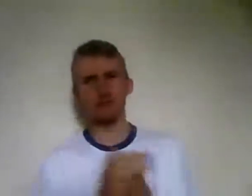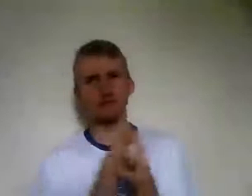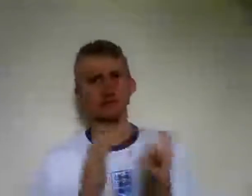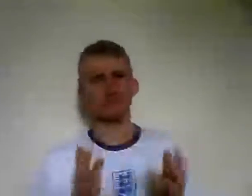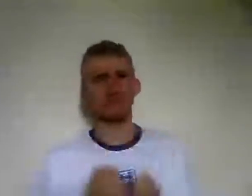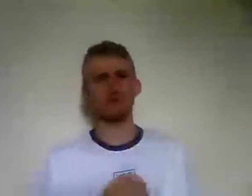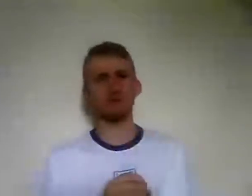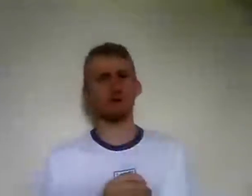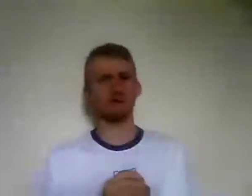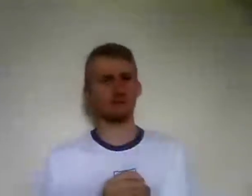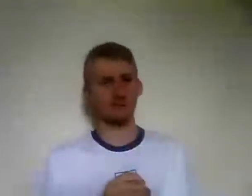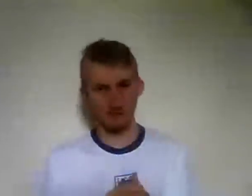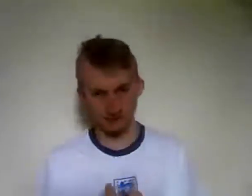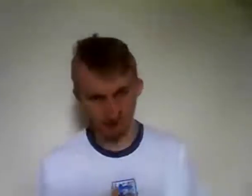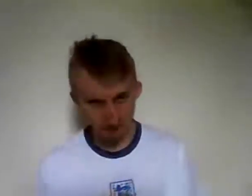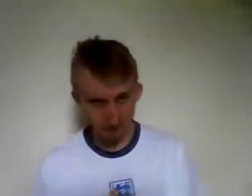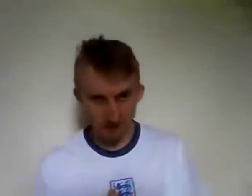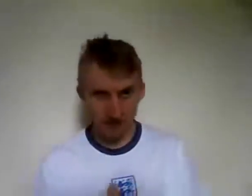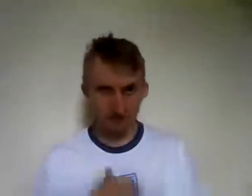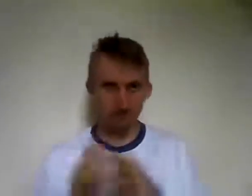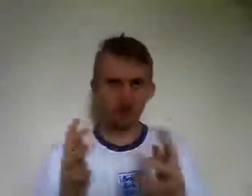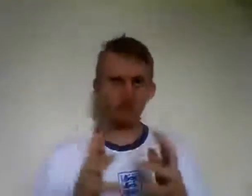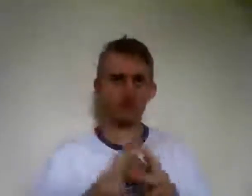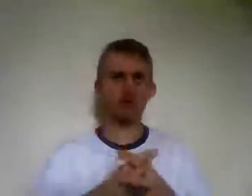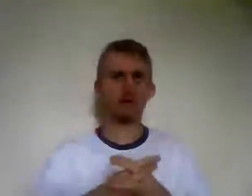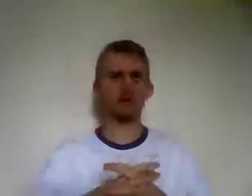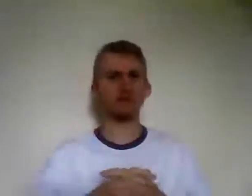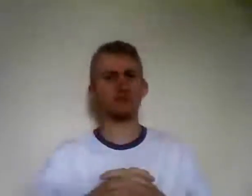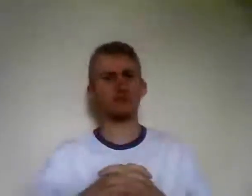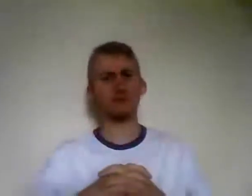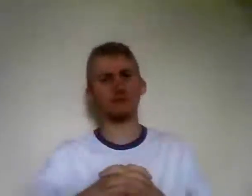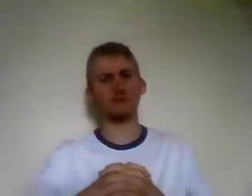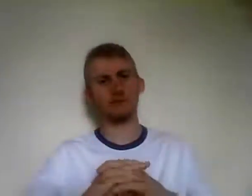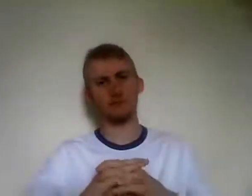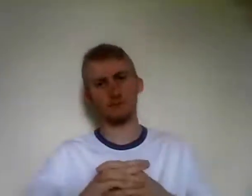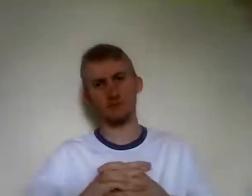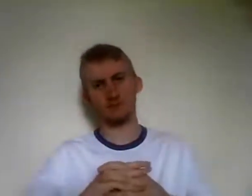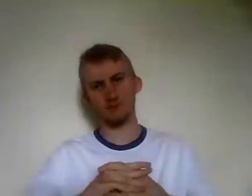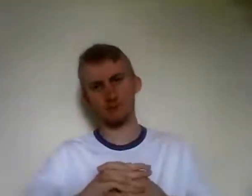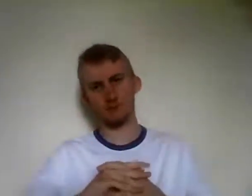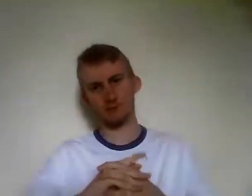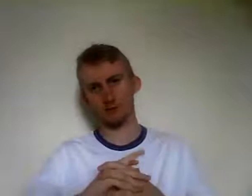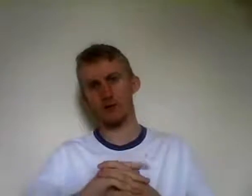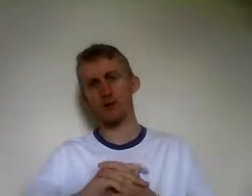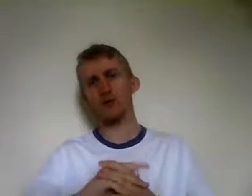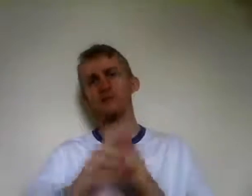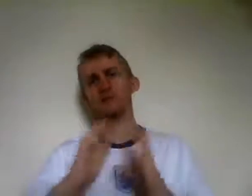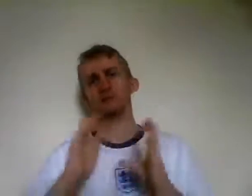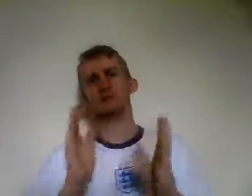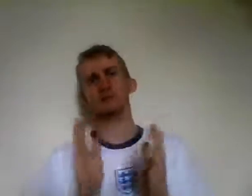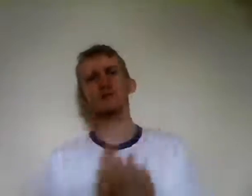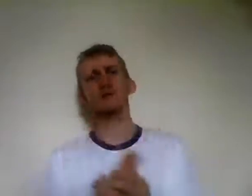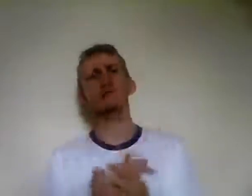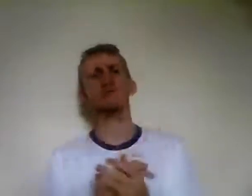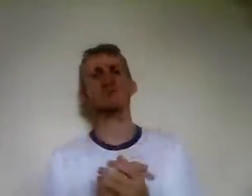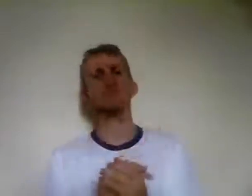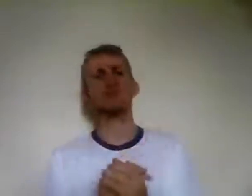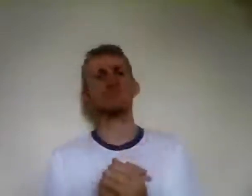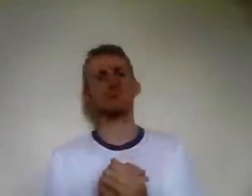club, some of which came from overseas. The investment allowed manager Steve Evans to start rebuilding the squad, which saw 23